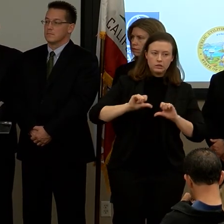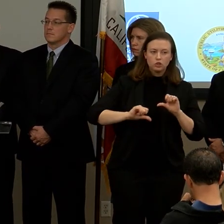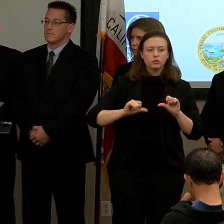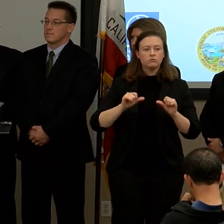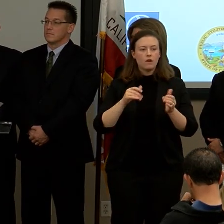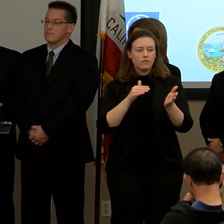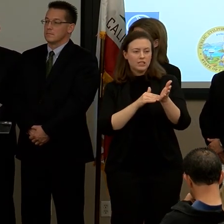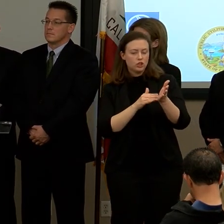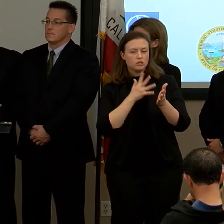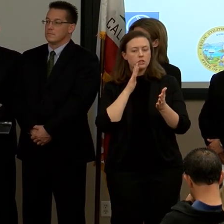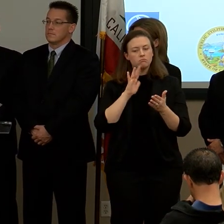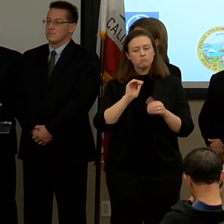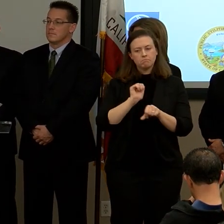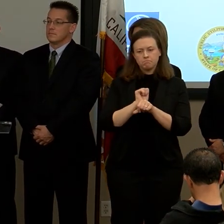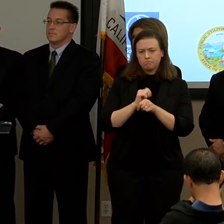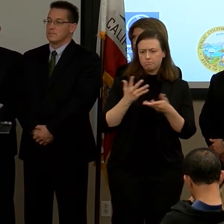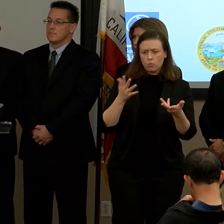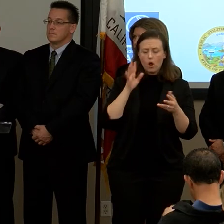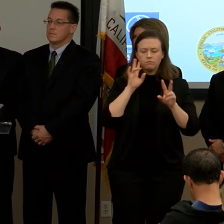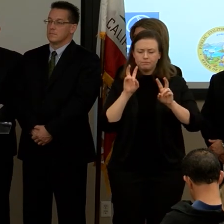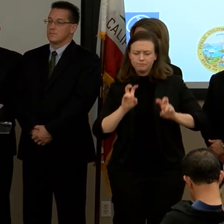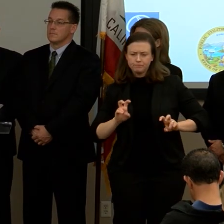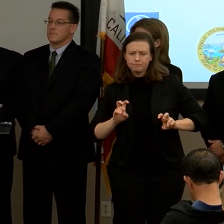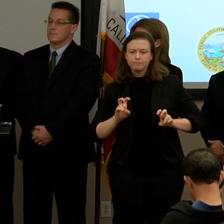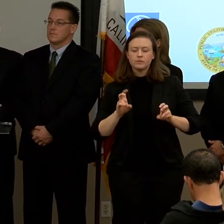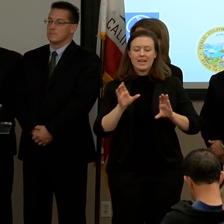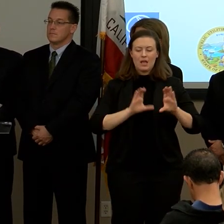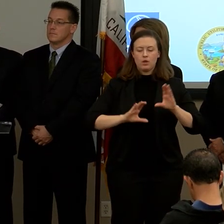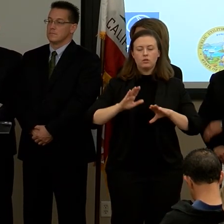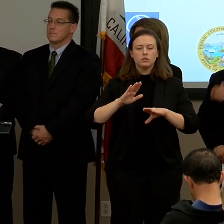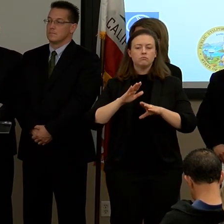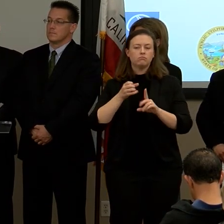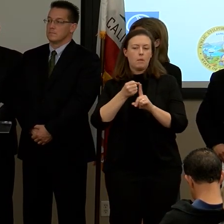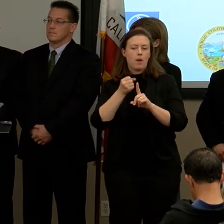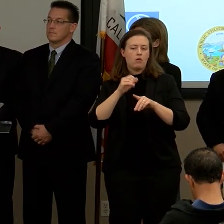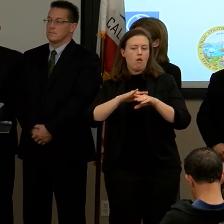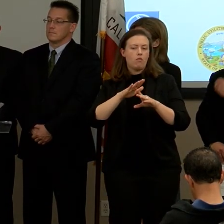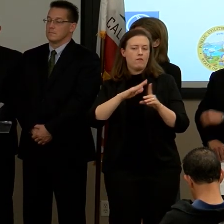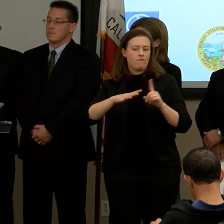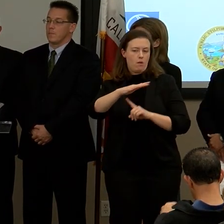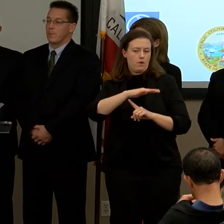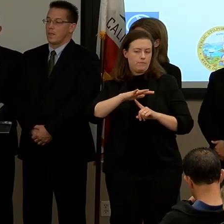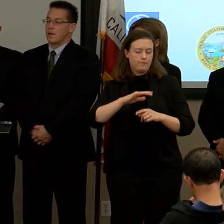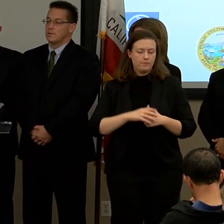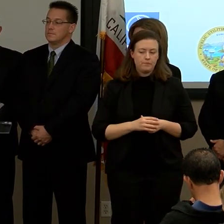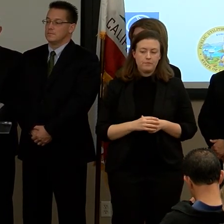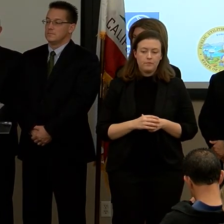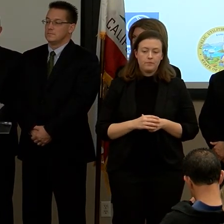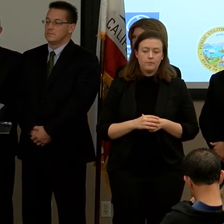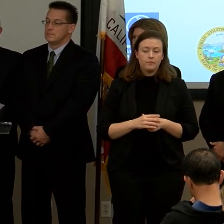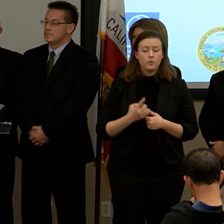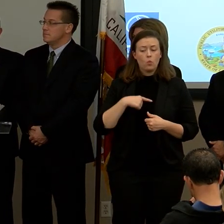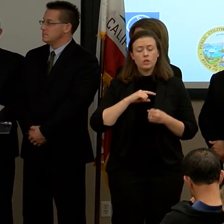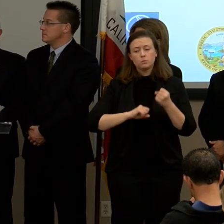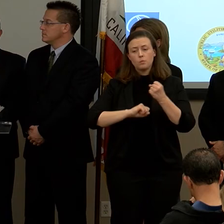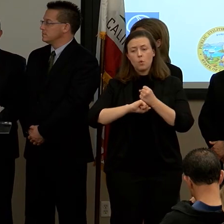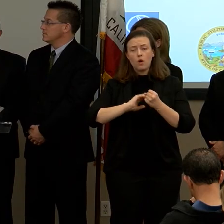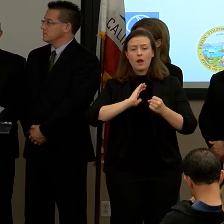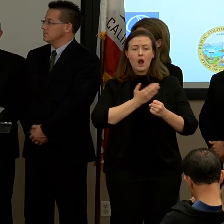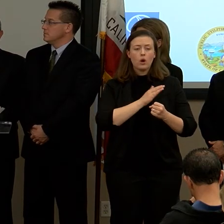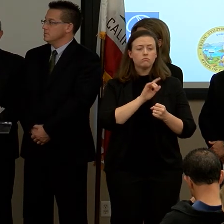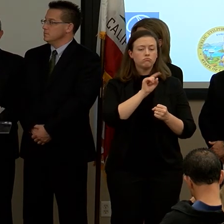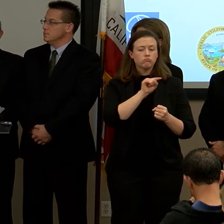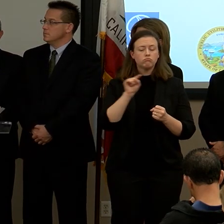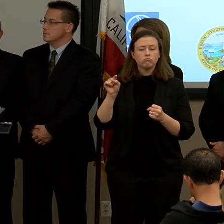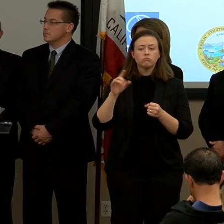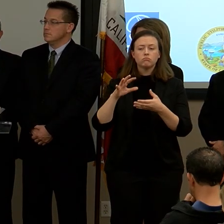to evaluate public health impacts of chemicals in our environment. We work to support our sister agencies